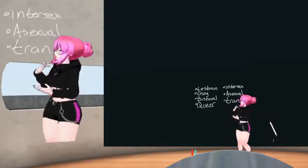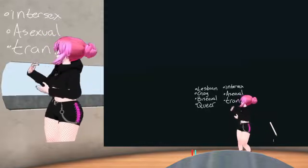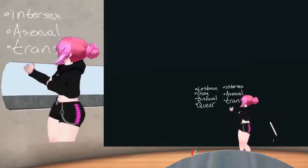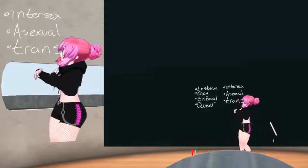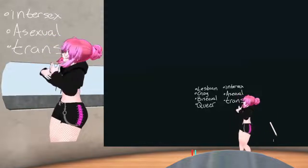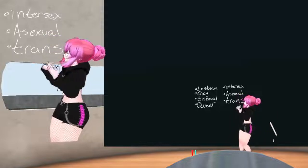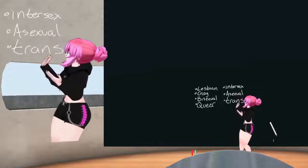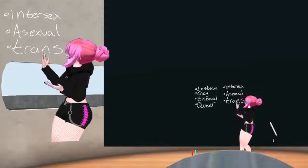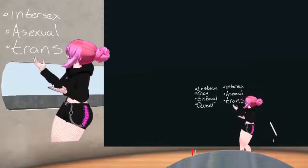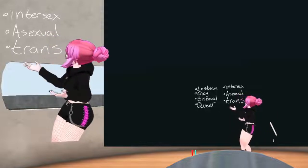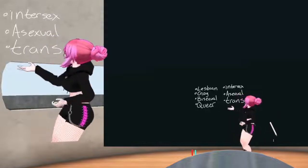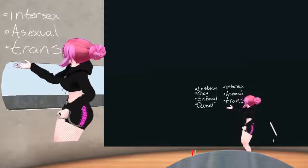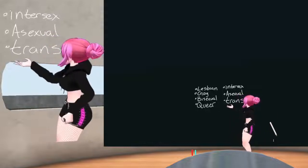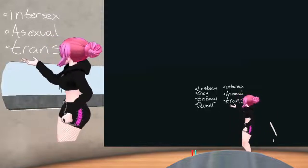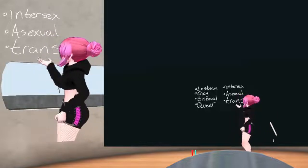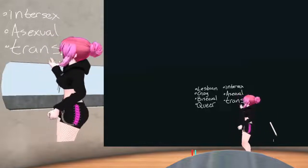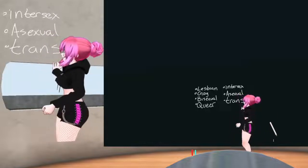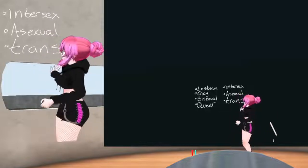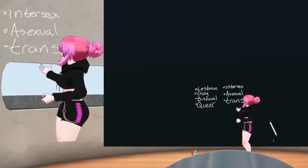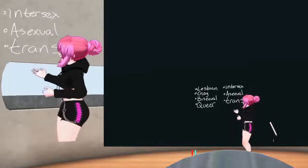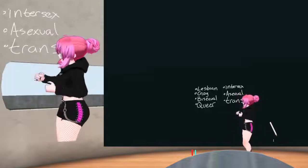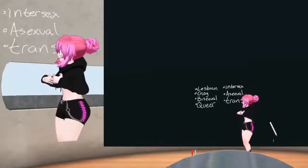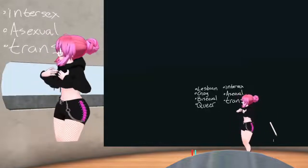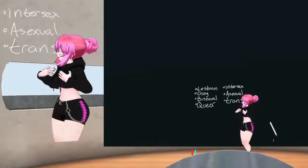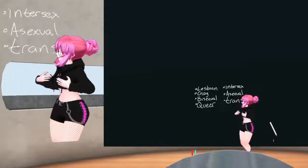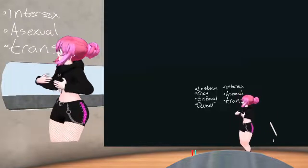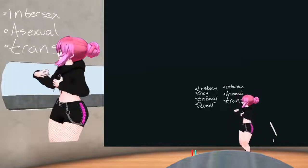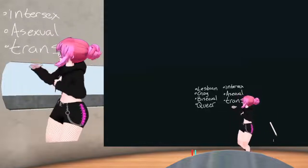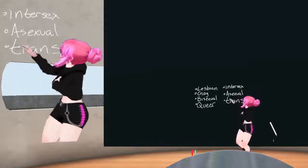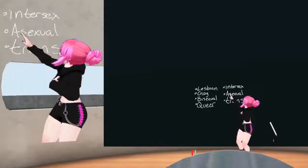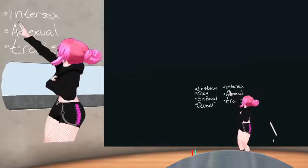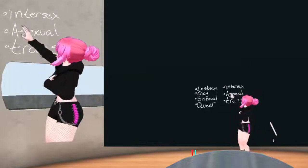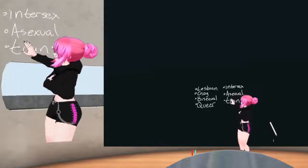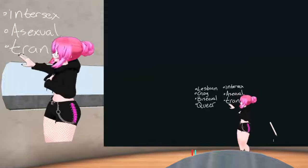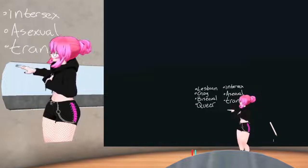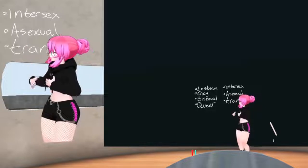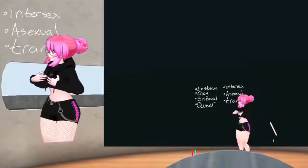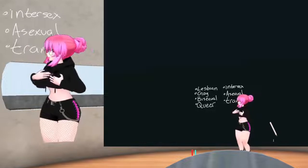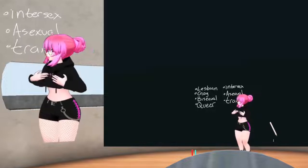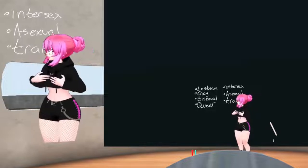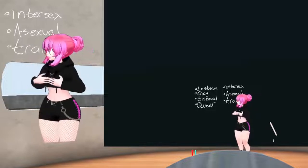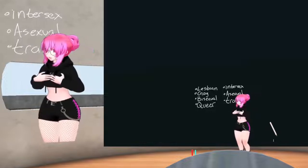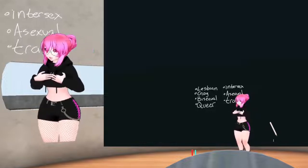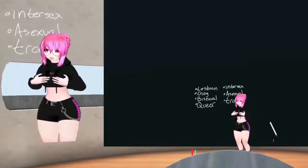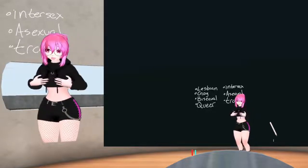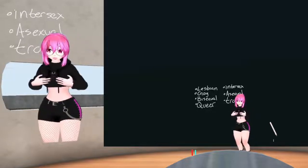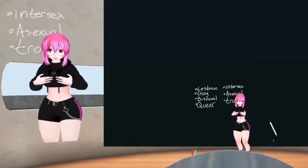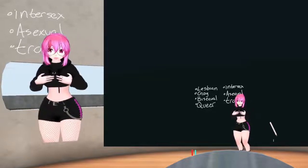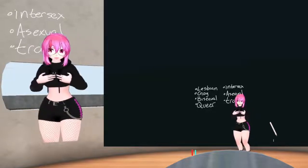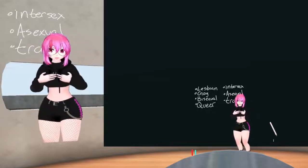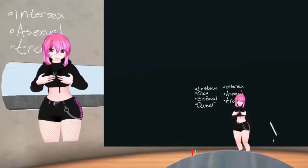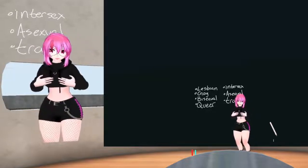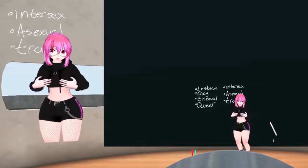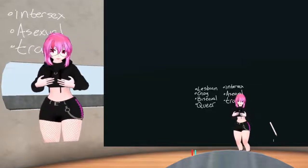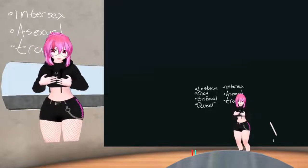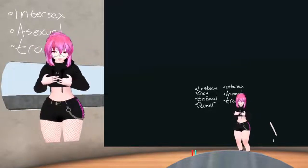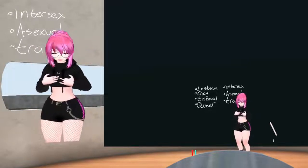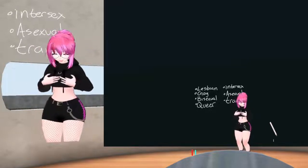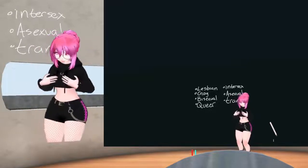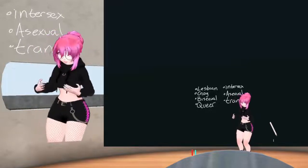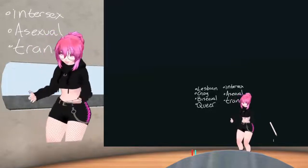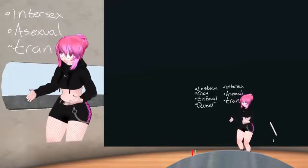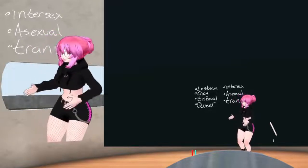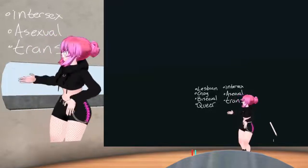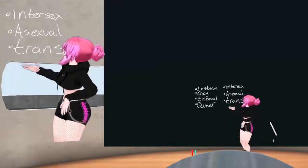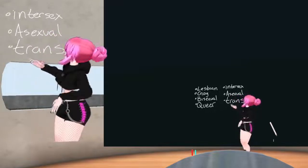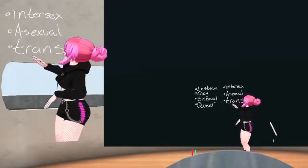feelings of gender identity and stuff like that. So that's why a lot of gender signs are going to be on the chest area, because about